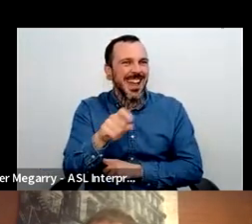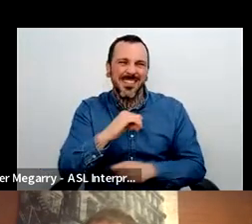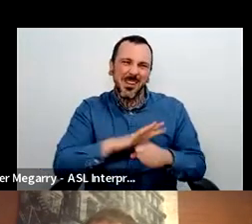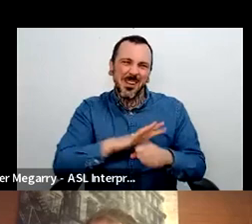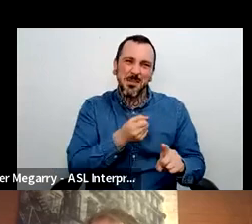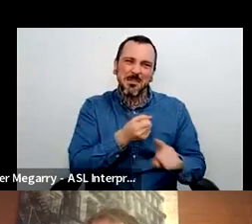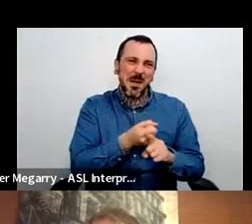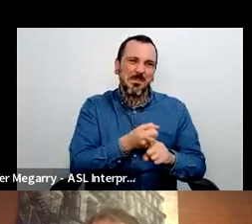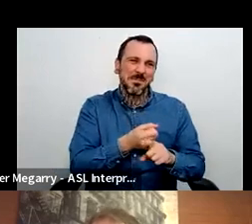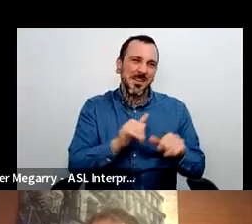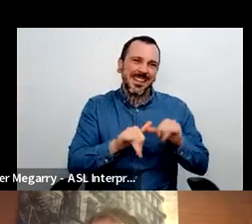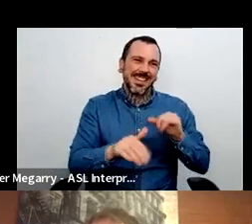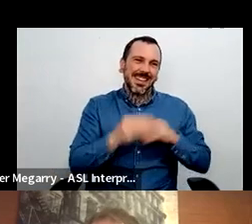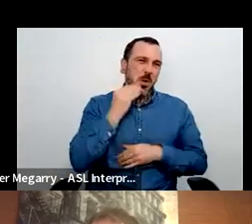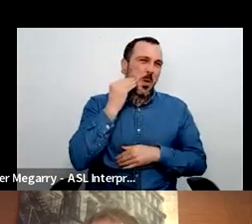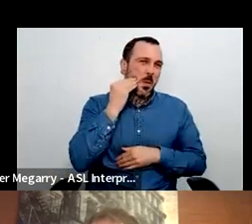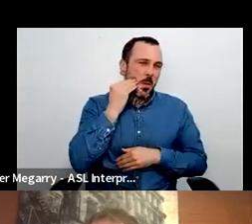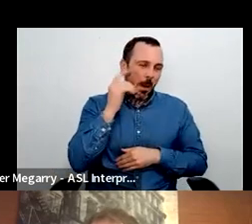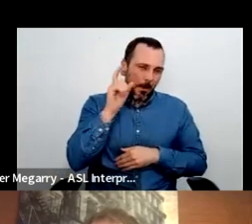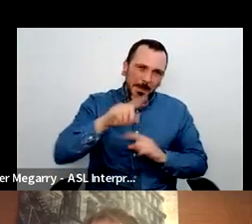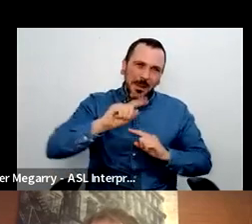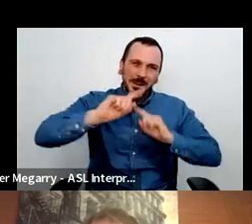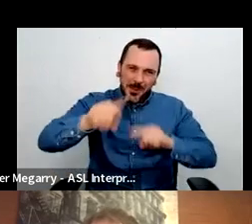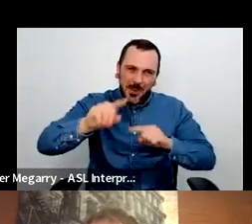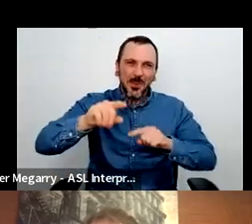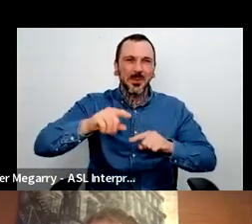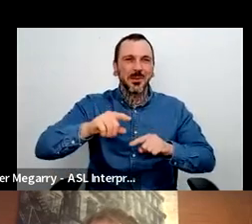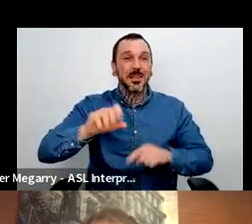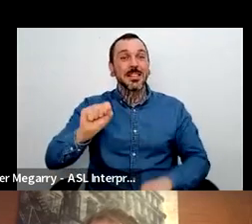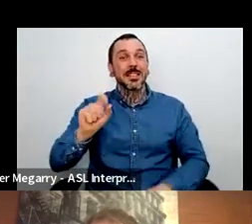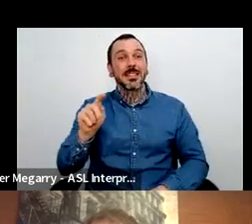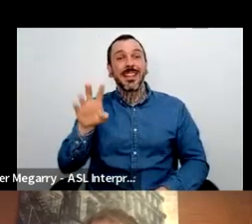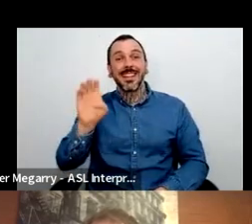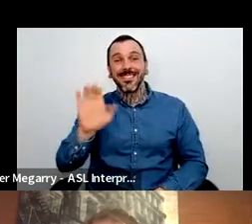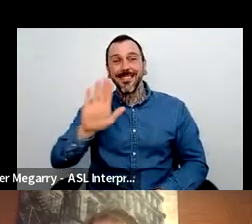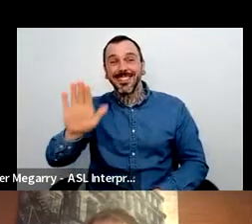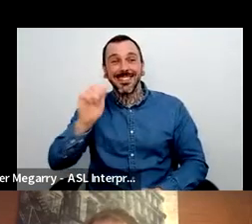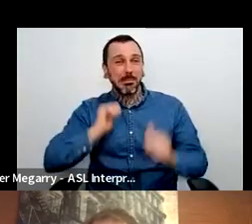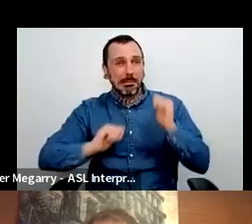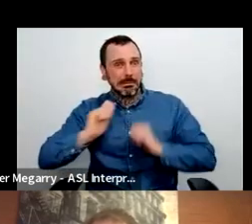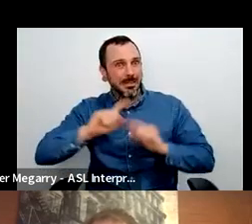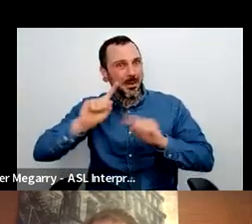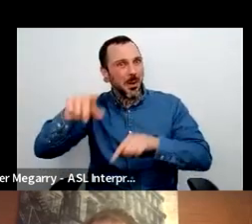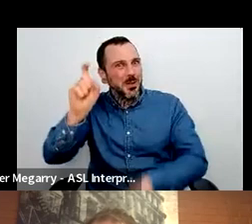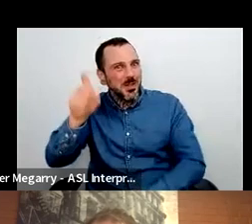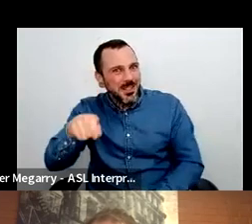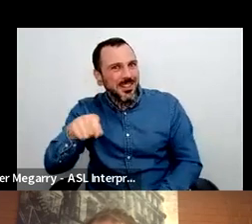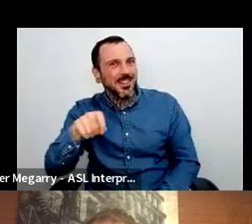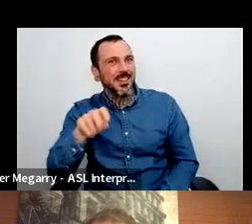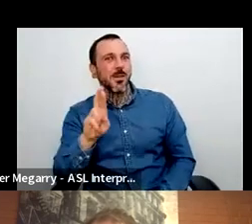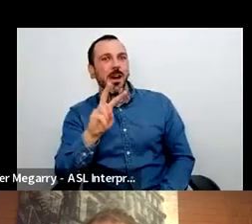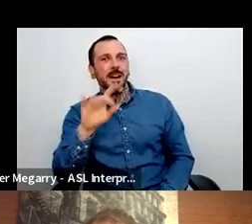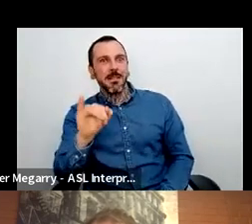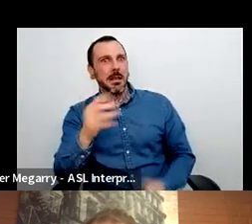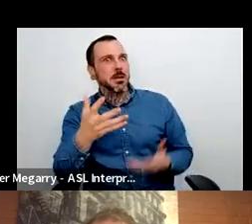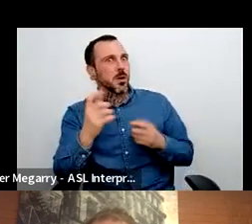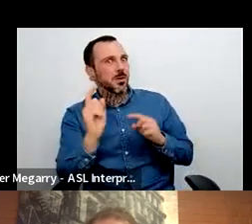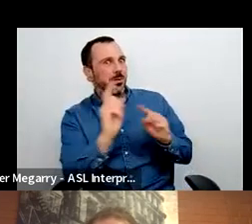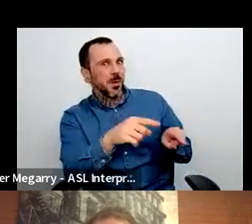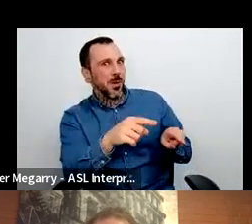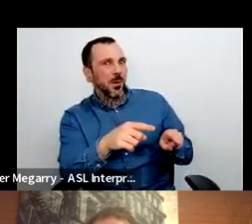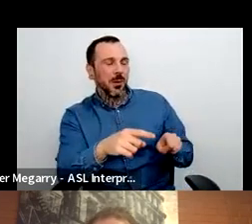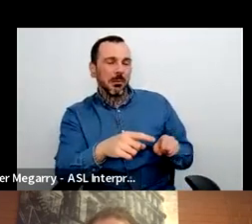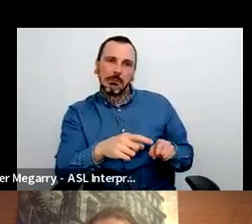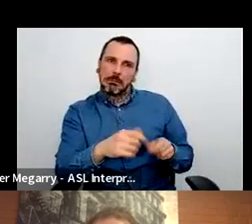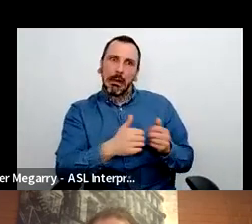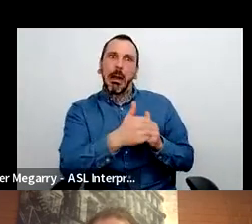there. I have to go see Steve's show. And Ravi, I'd love to come see your show. That's a little more of a